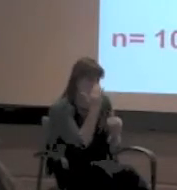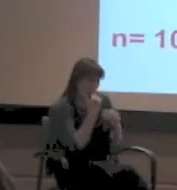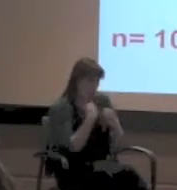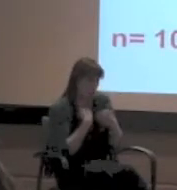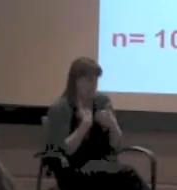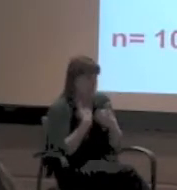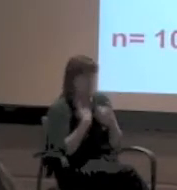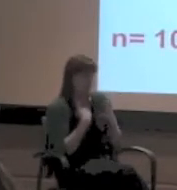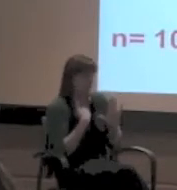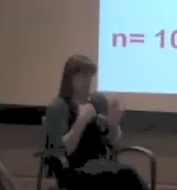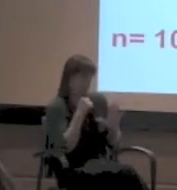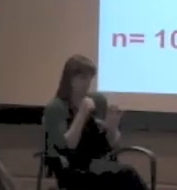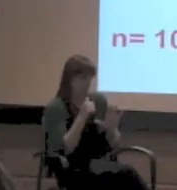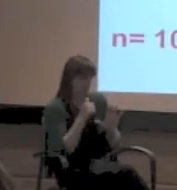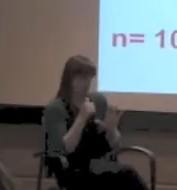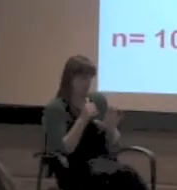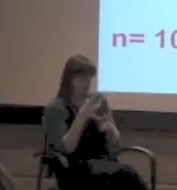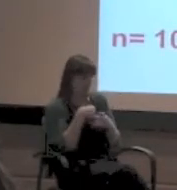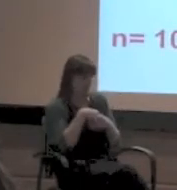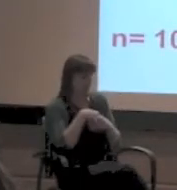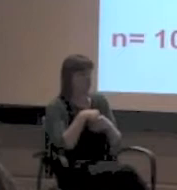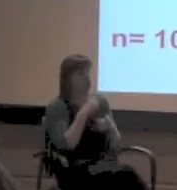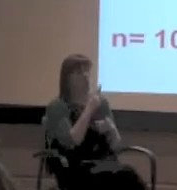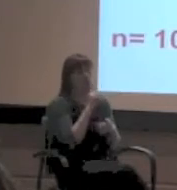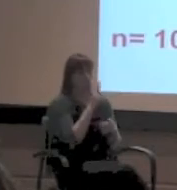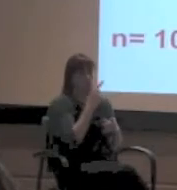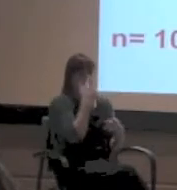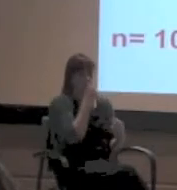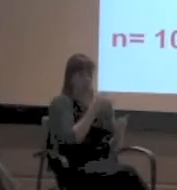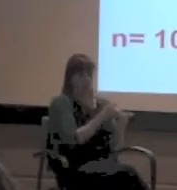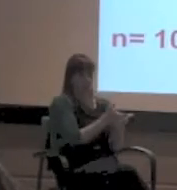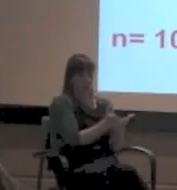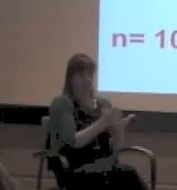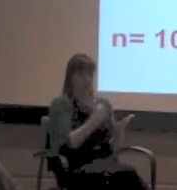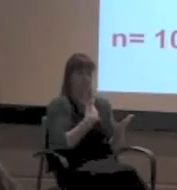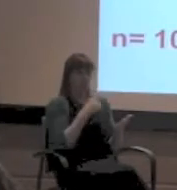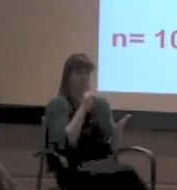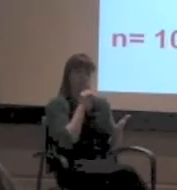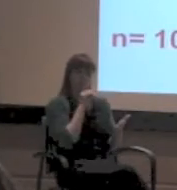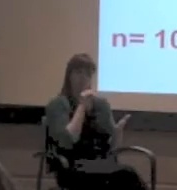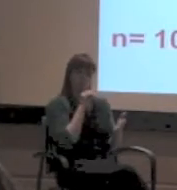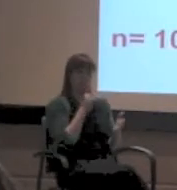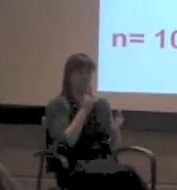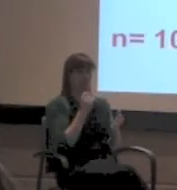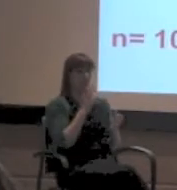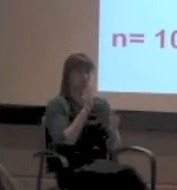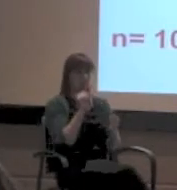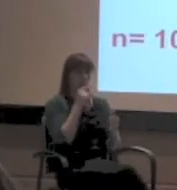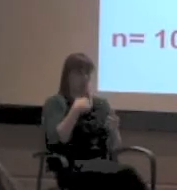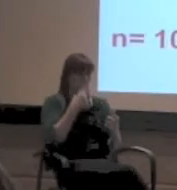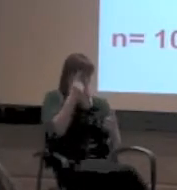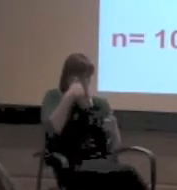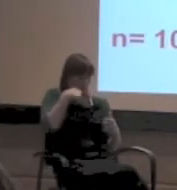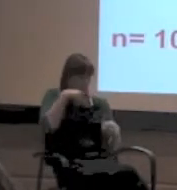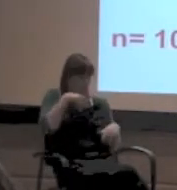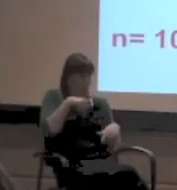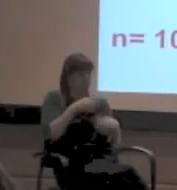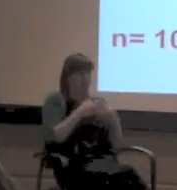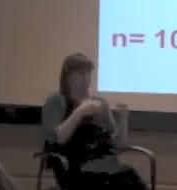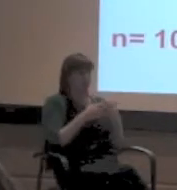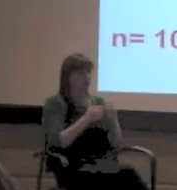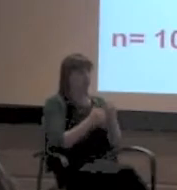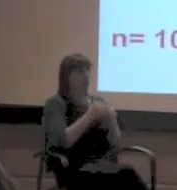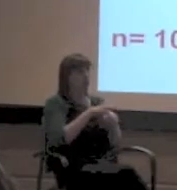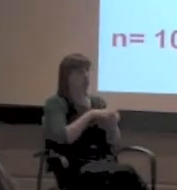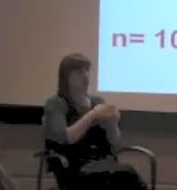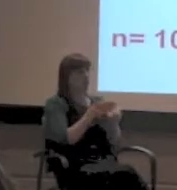shunt. One really interesting thing, which makes me extremely unpopular with the companies, is that it doesn't matter what